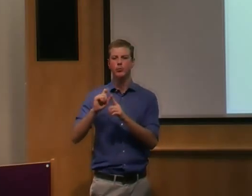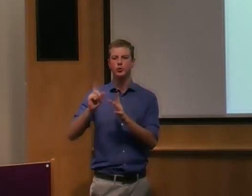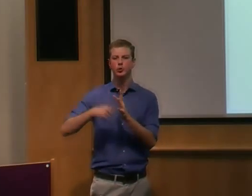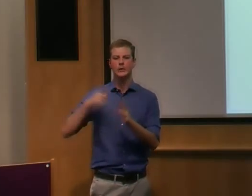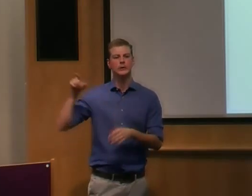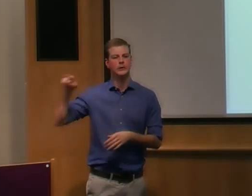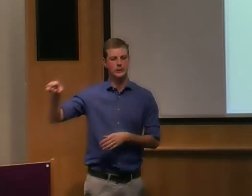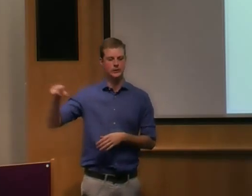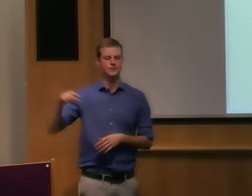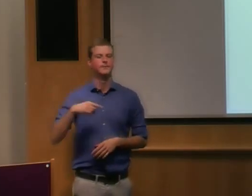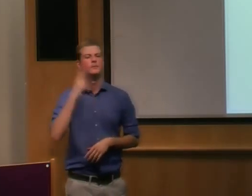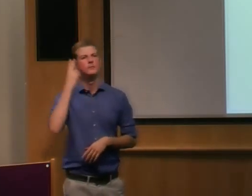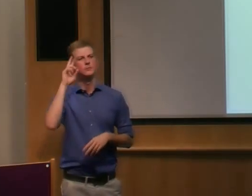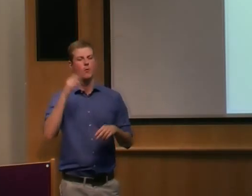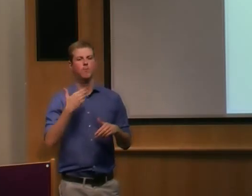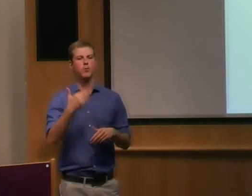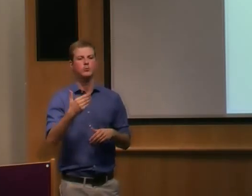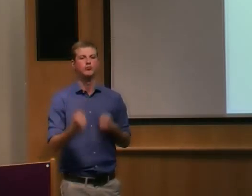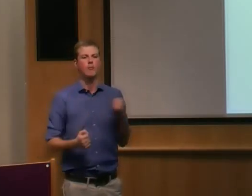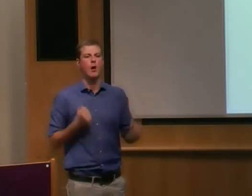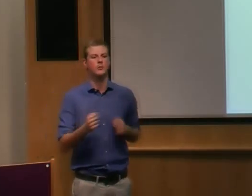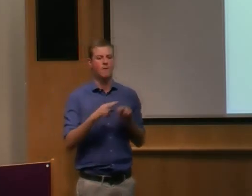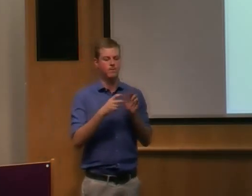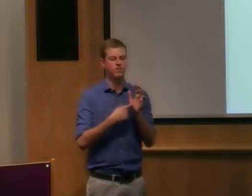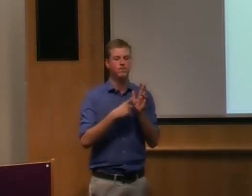one. Front Runners was a leadership project from Devon.